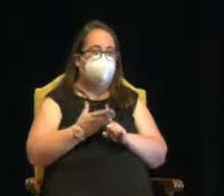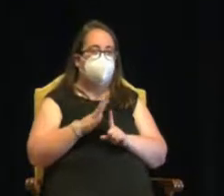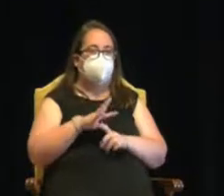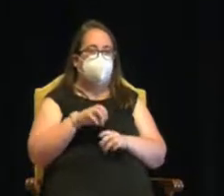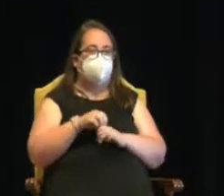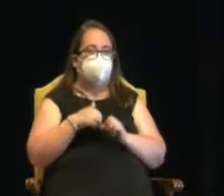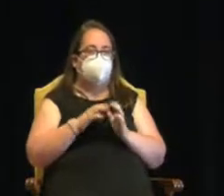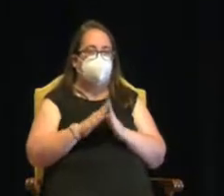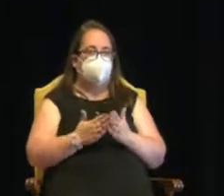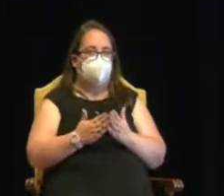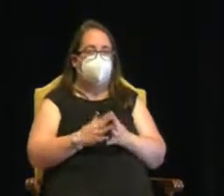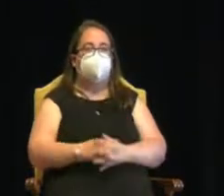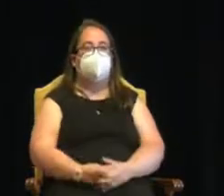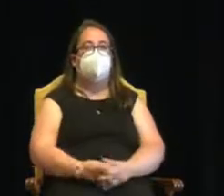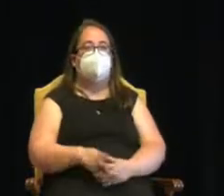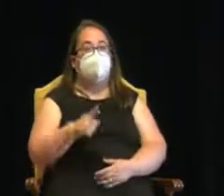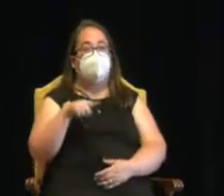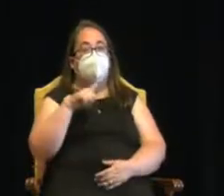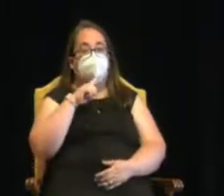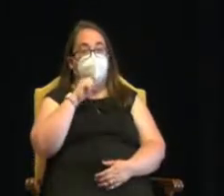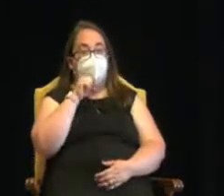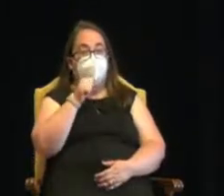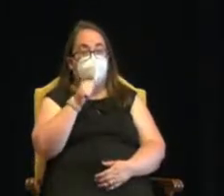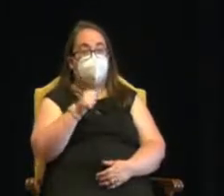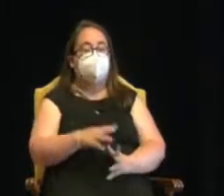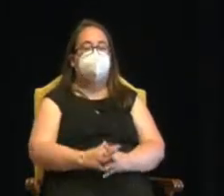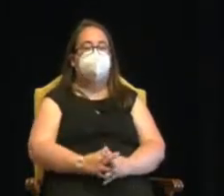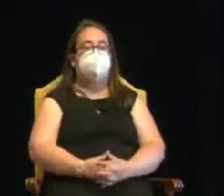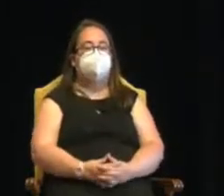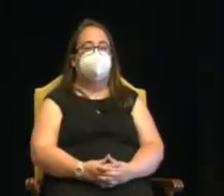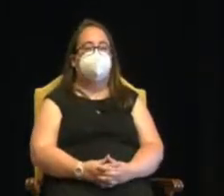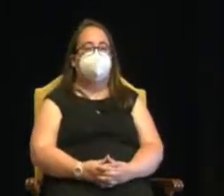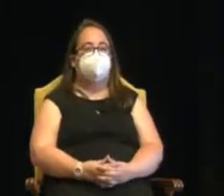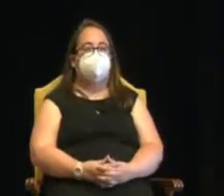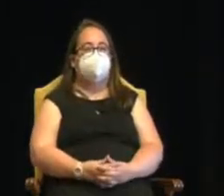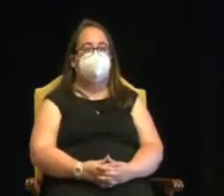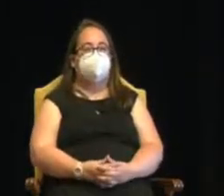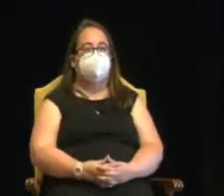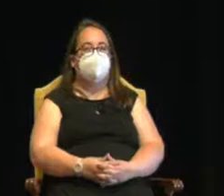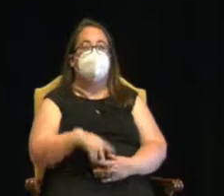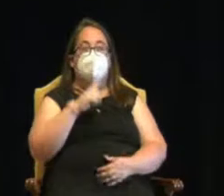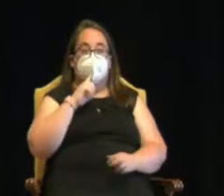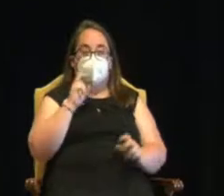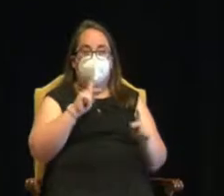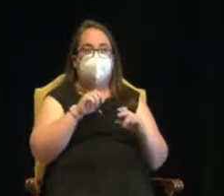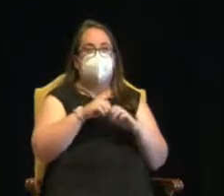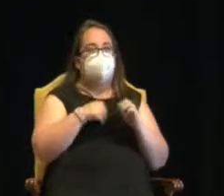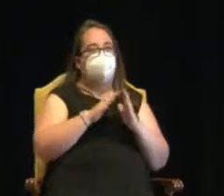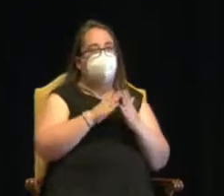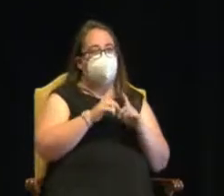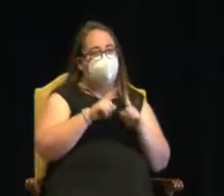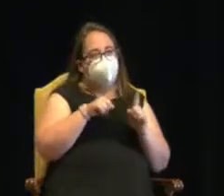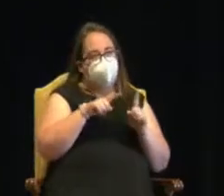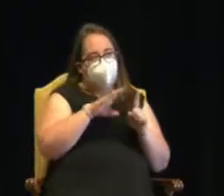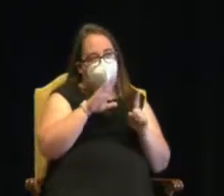novels. And they are not. There are people who are in my novels, but they never notice.